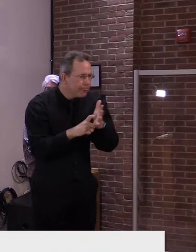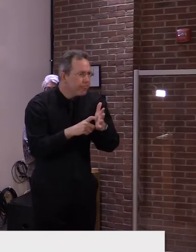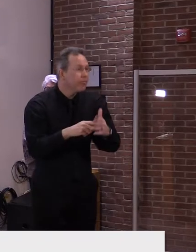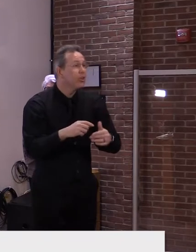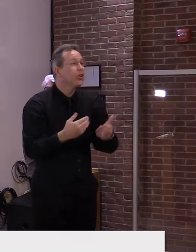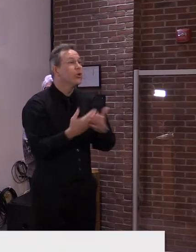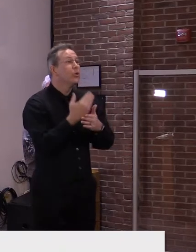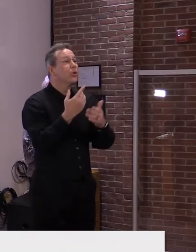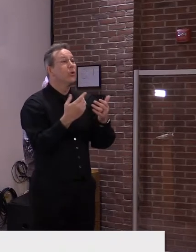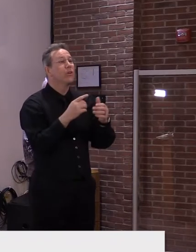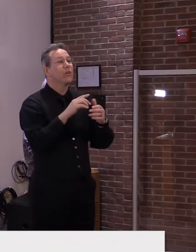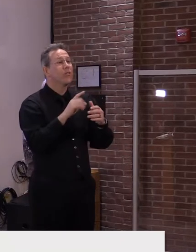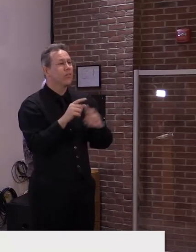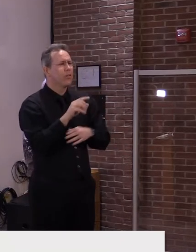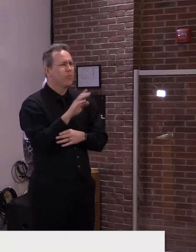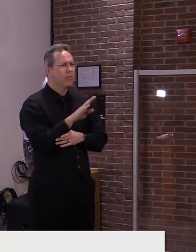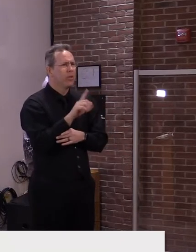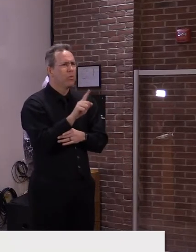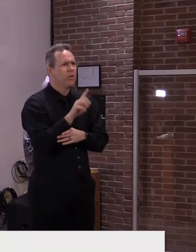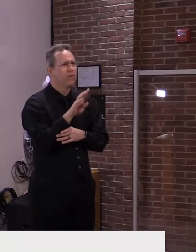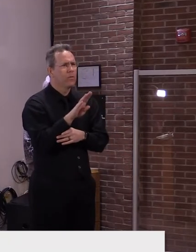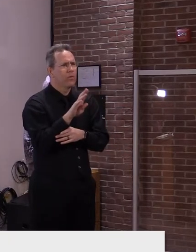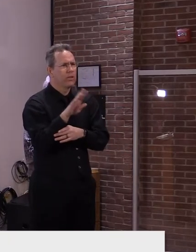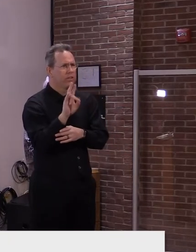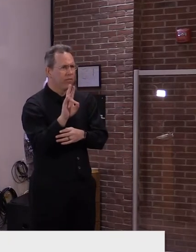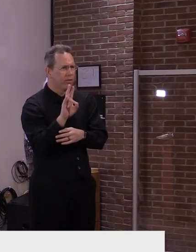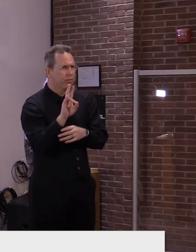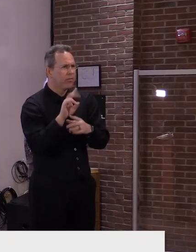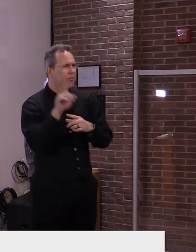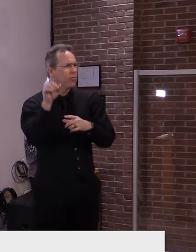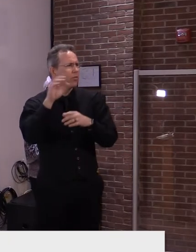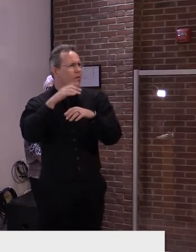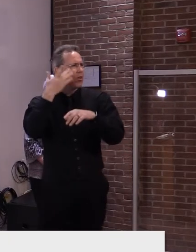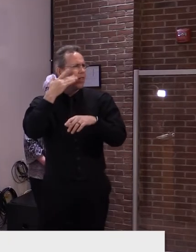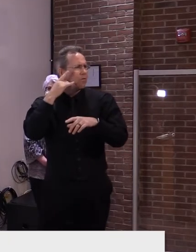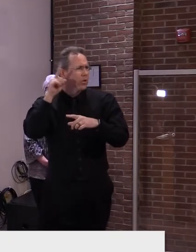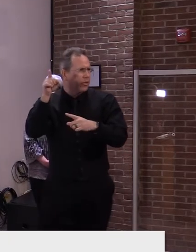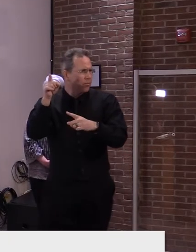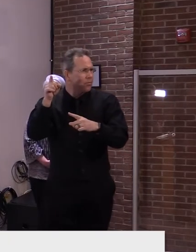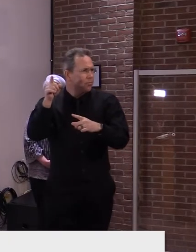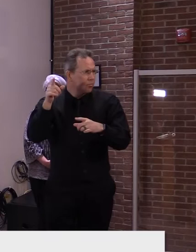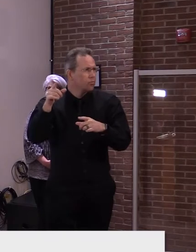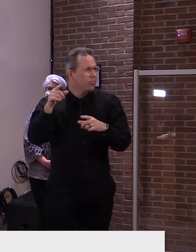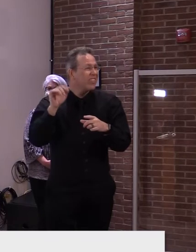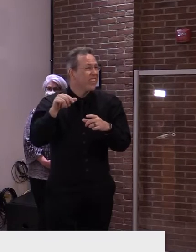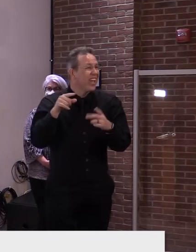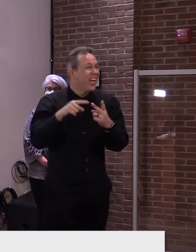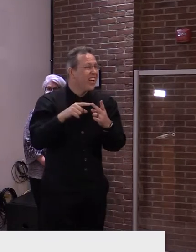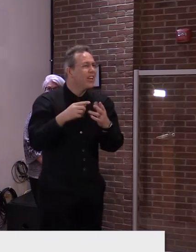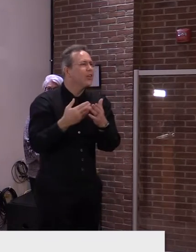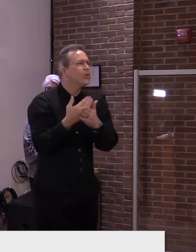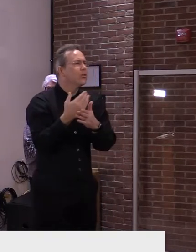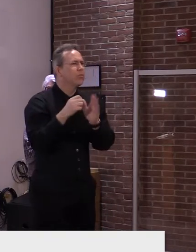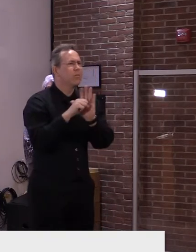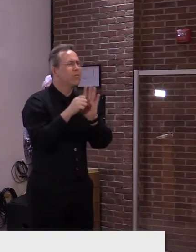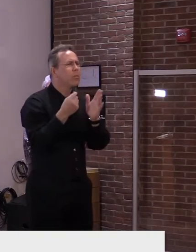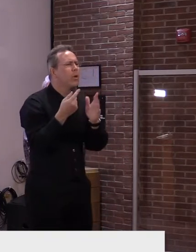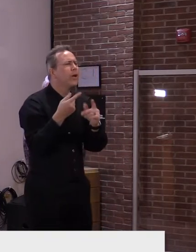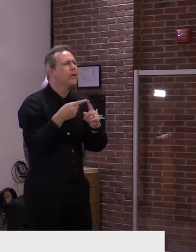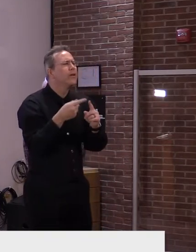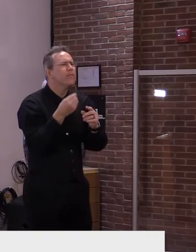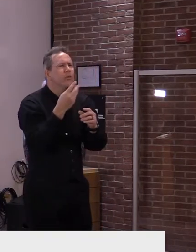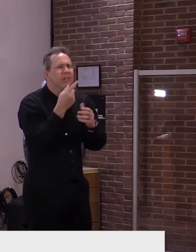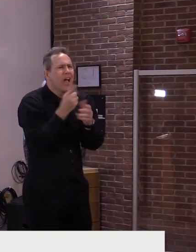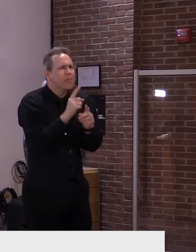B1429, was actually from a sample several weeks ago. However, there was